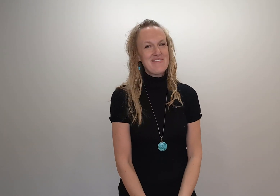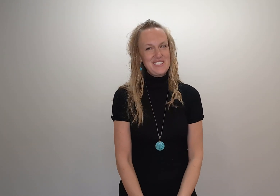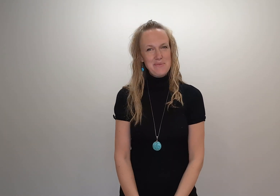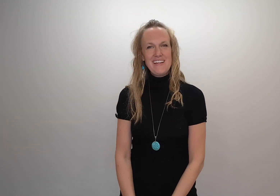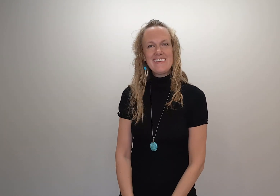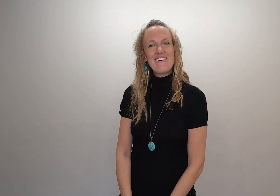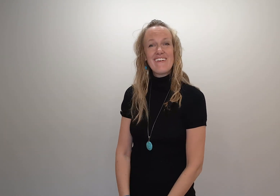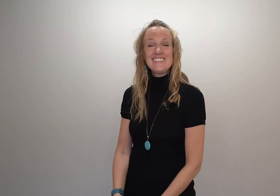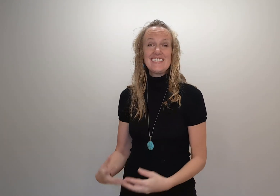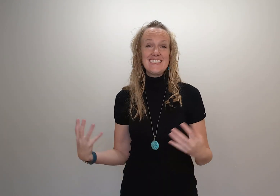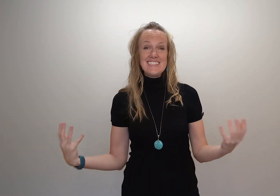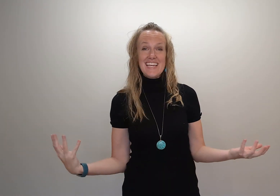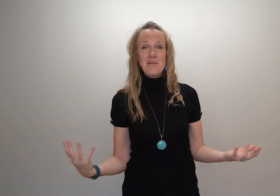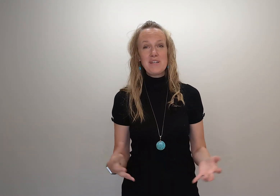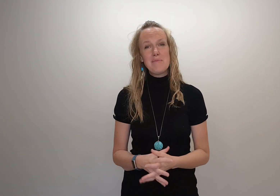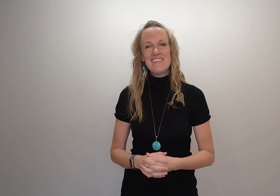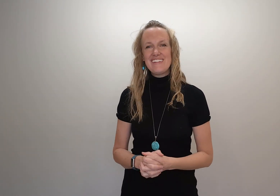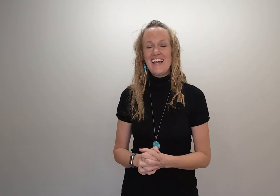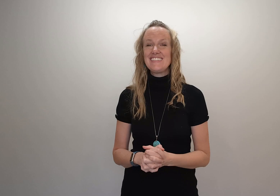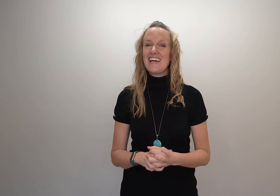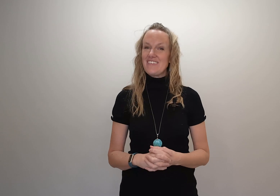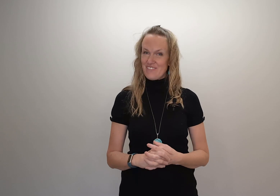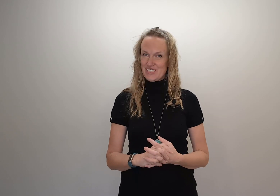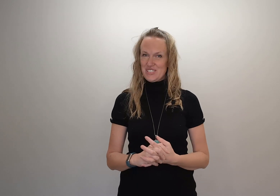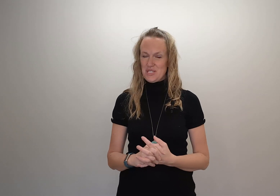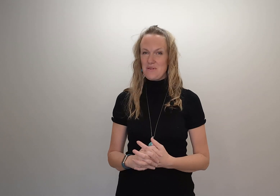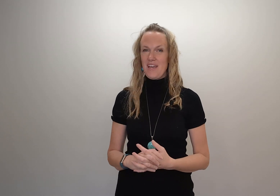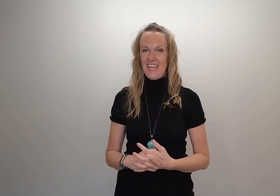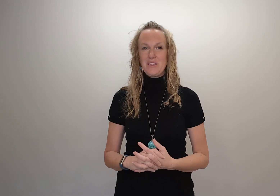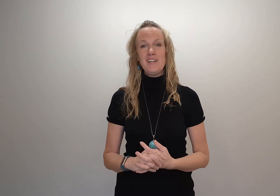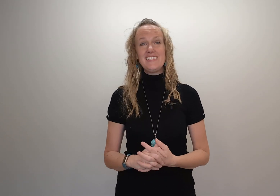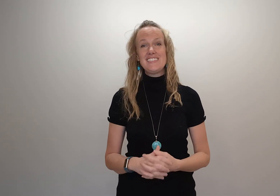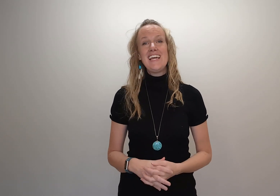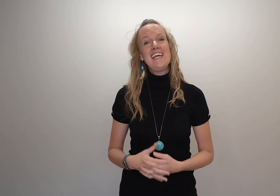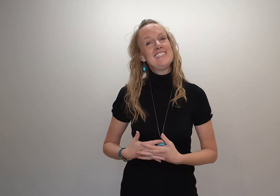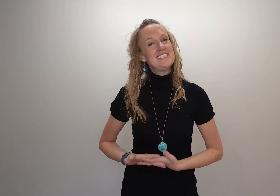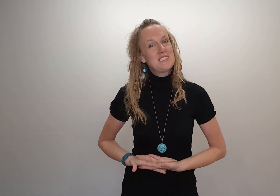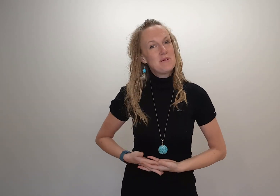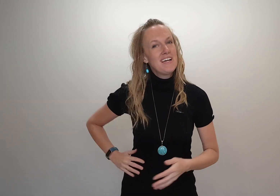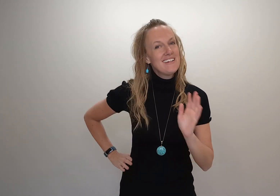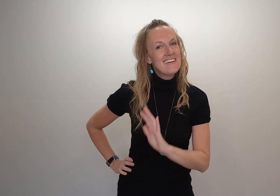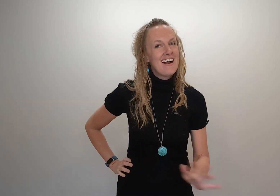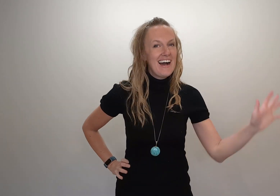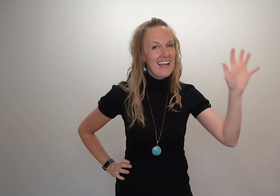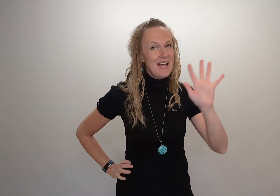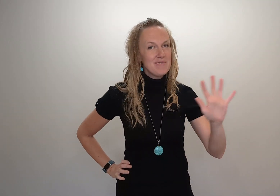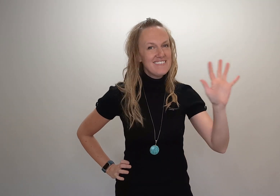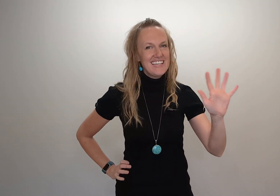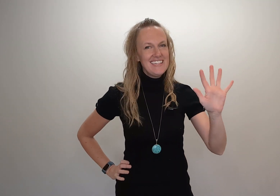verse 1 in the chorus, and today we're going to be learning how to sign verse 2 and the bridge. Just a reminder, I am